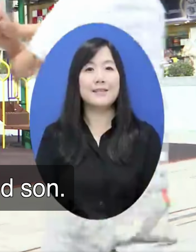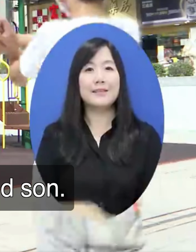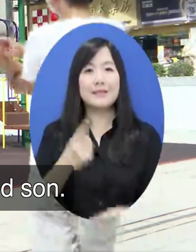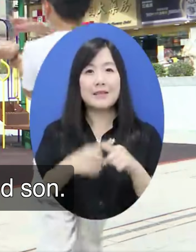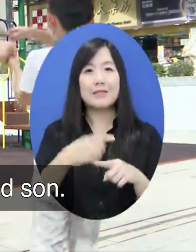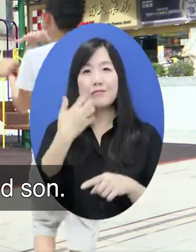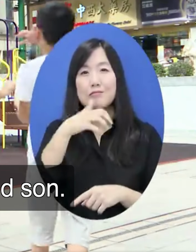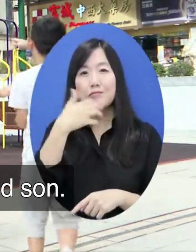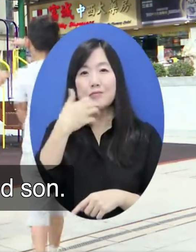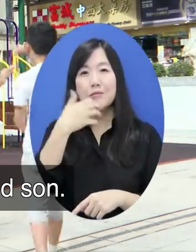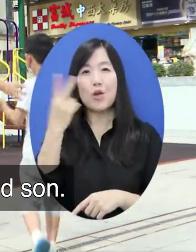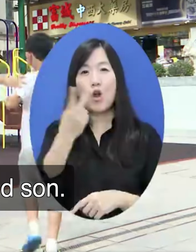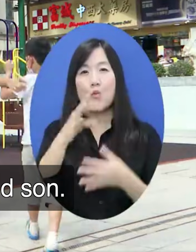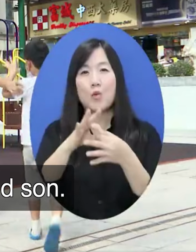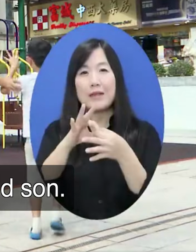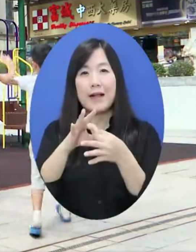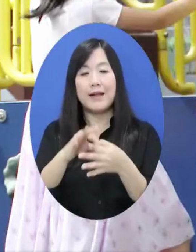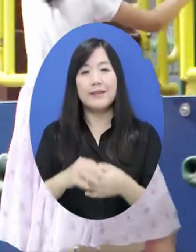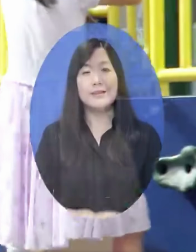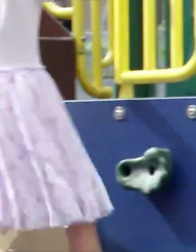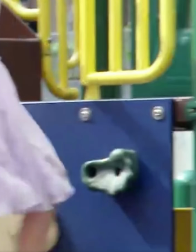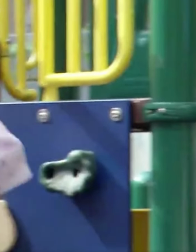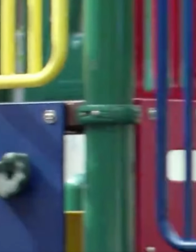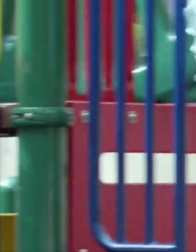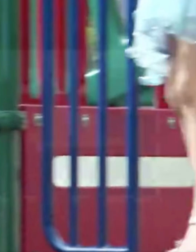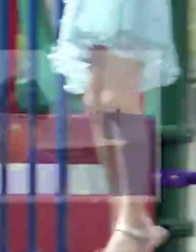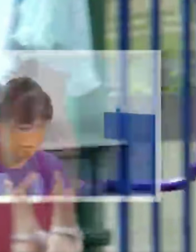Last year was tough for mother and son.